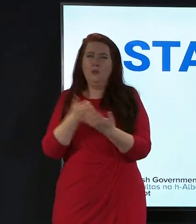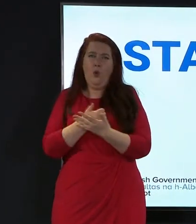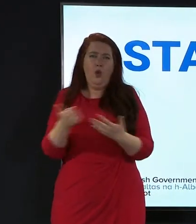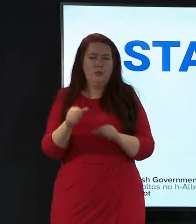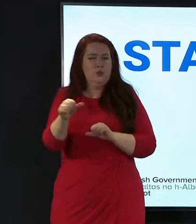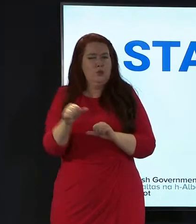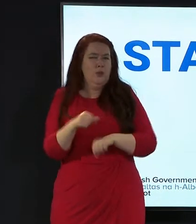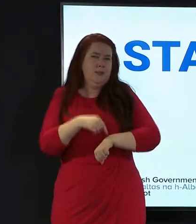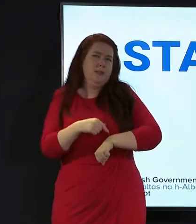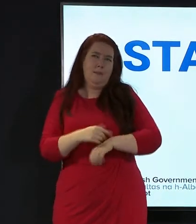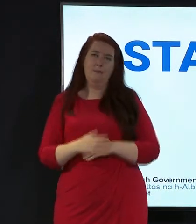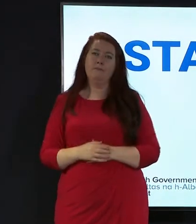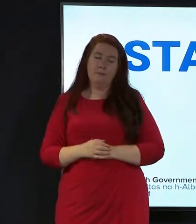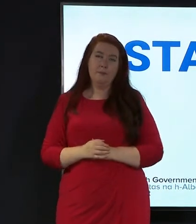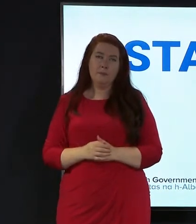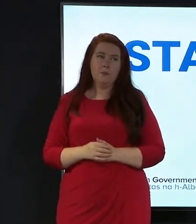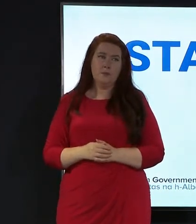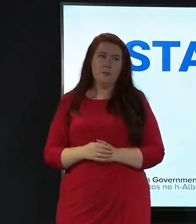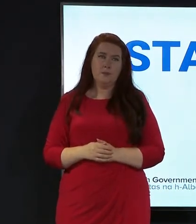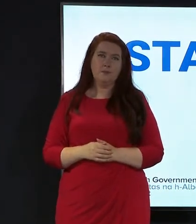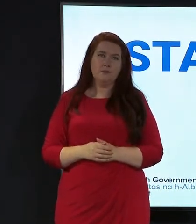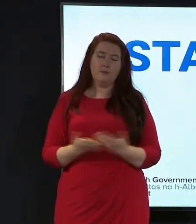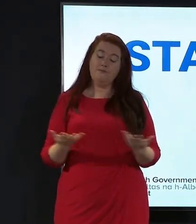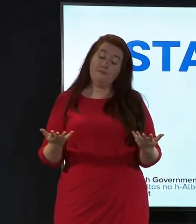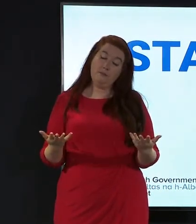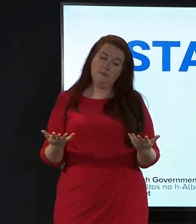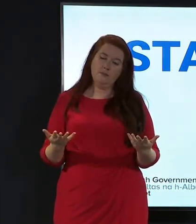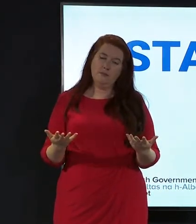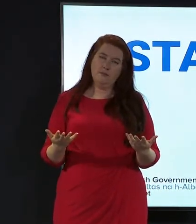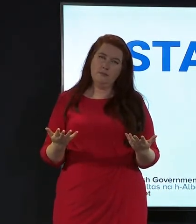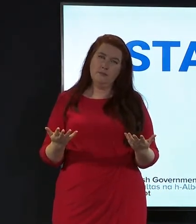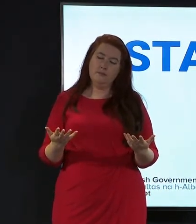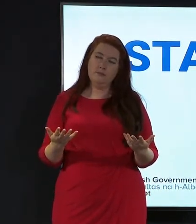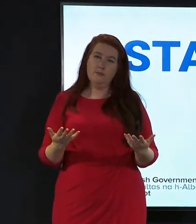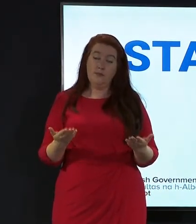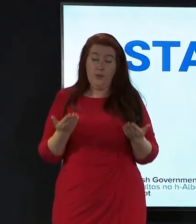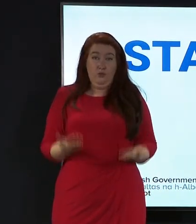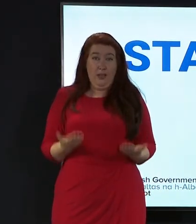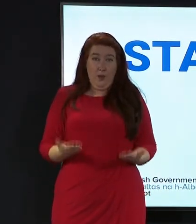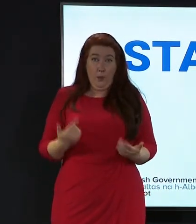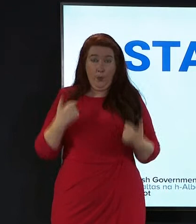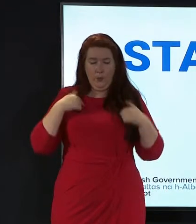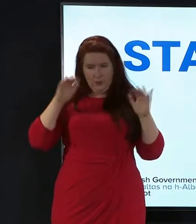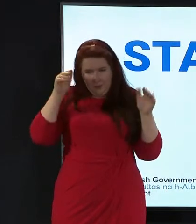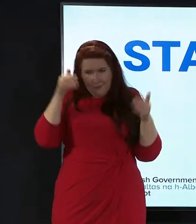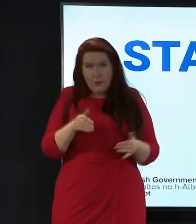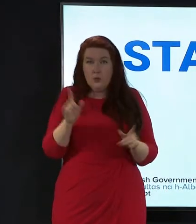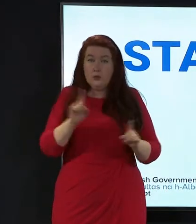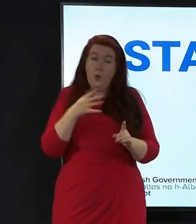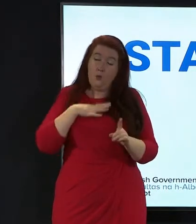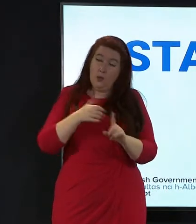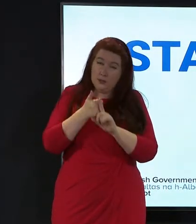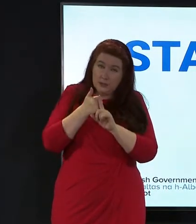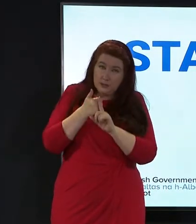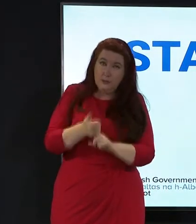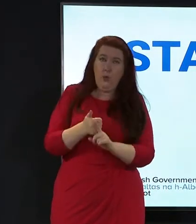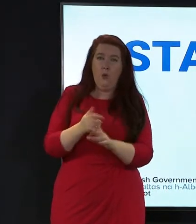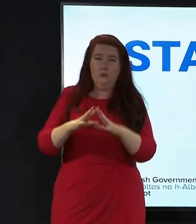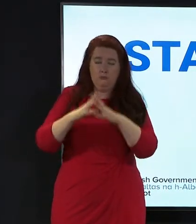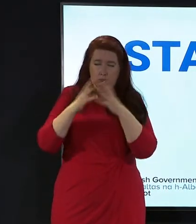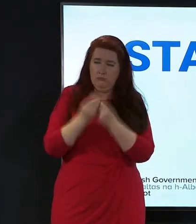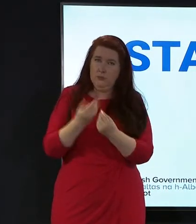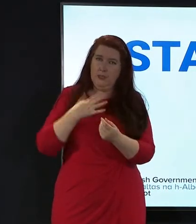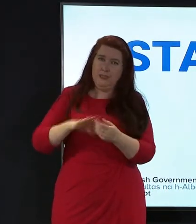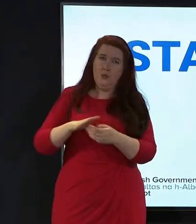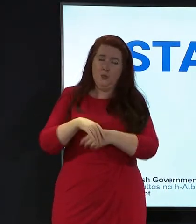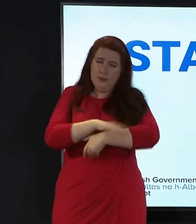as long as necessary. And, you know, I'm focused right now on supporting all of the efforts we need to make